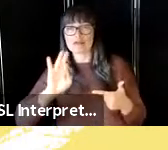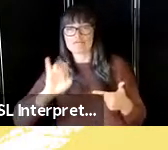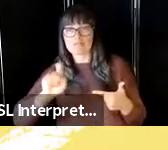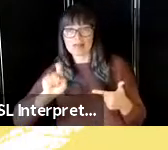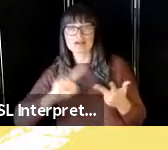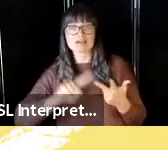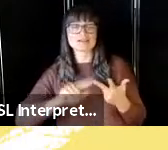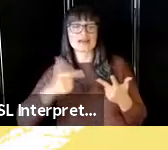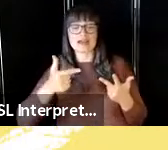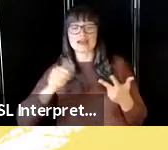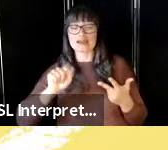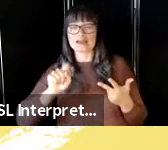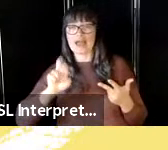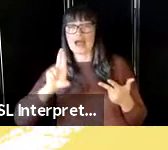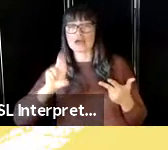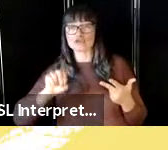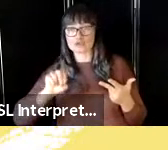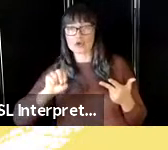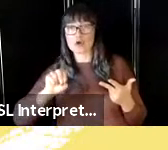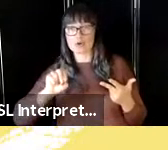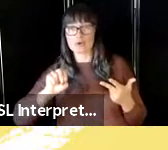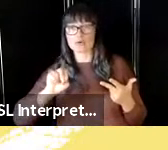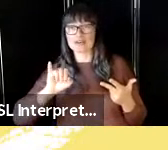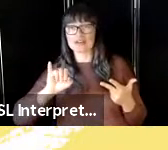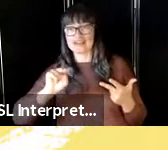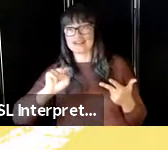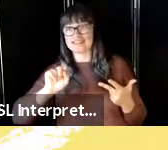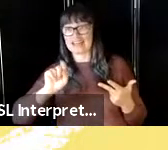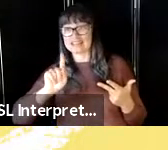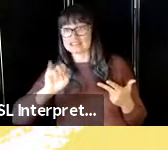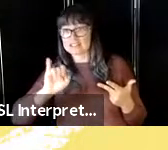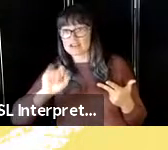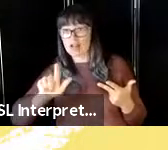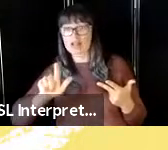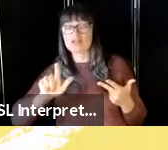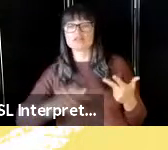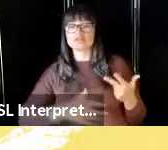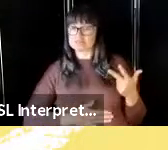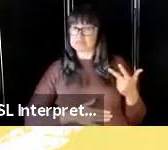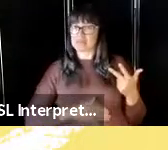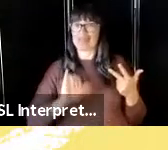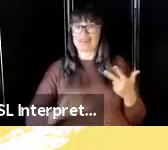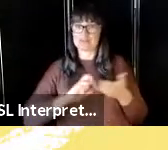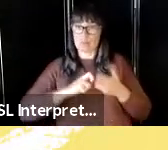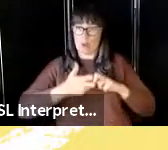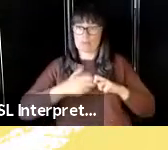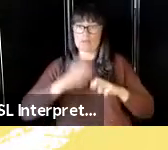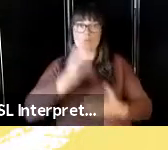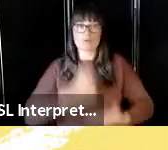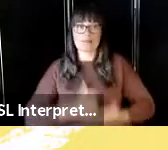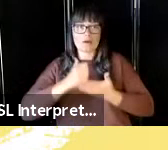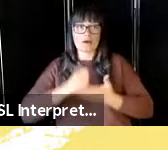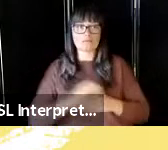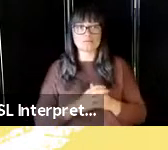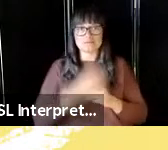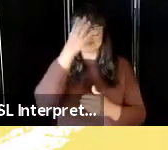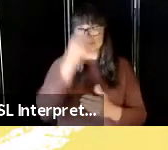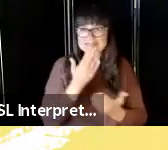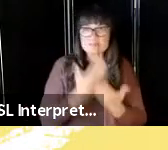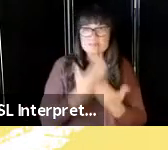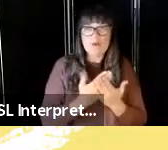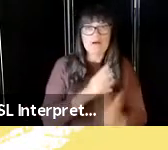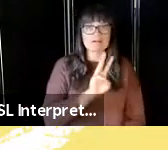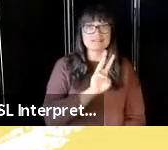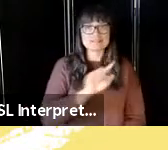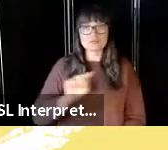affect your voice, and an ENT is going to be able to help you with that. Get as much sleep as you can, 6 to 9 hours. If you need